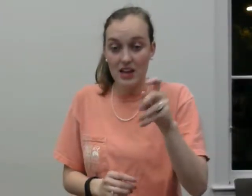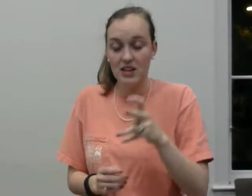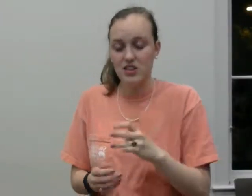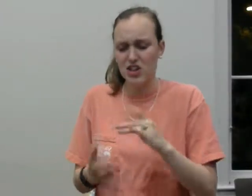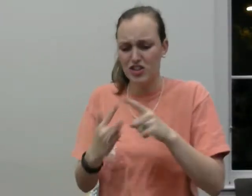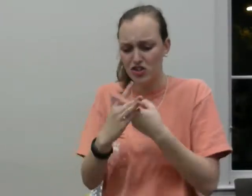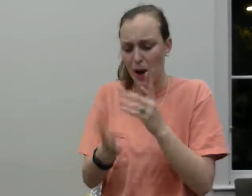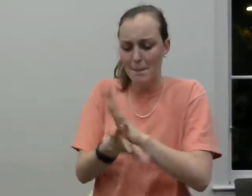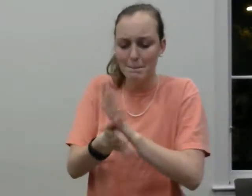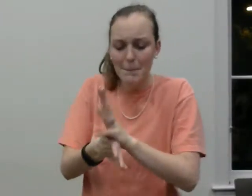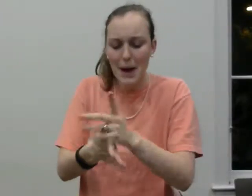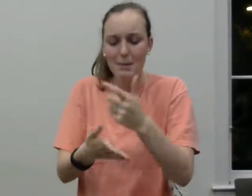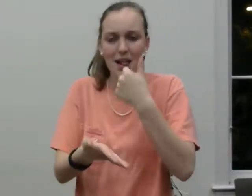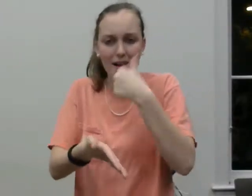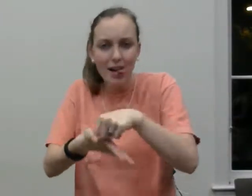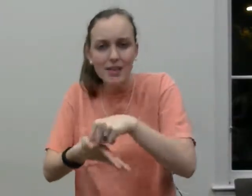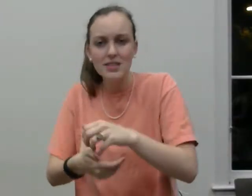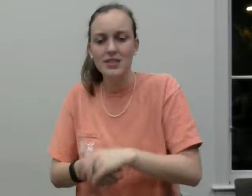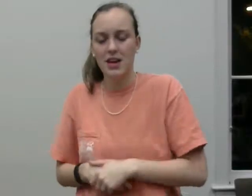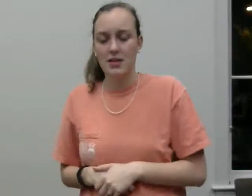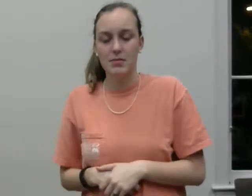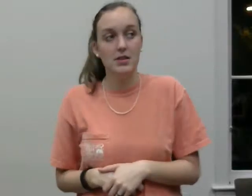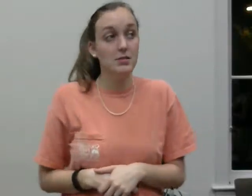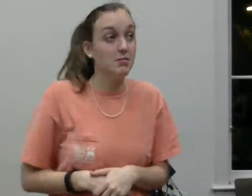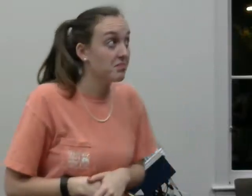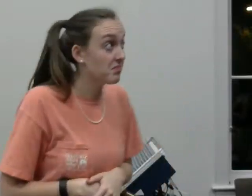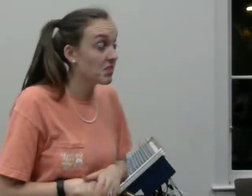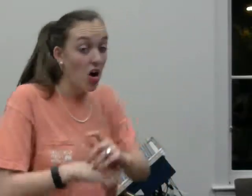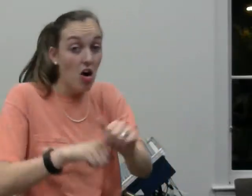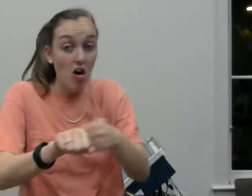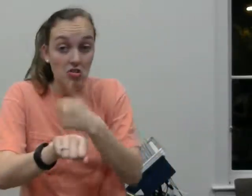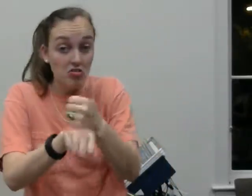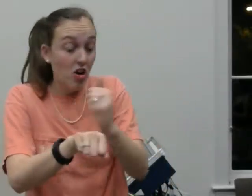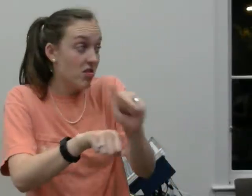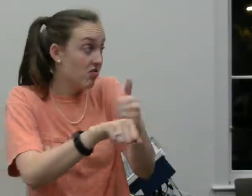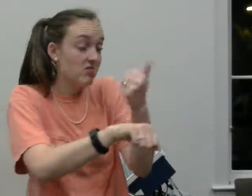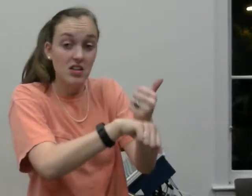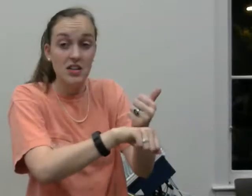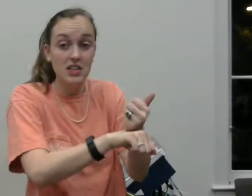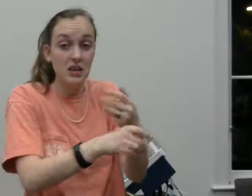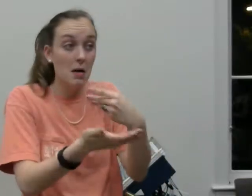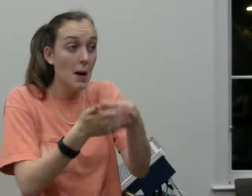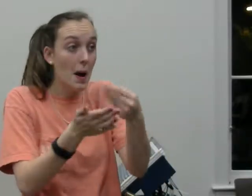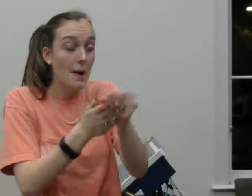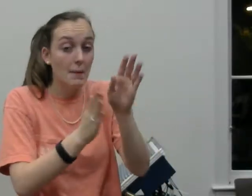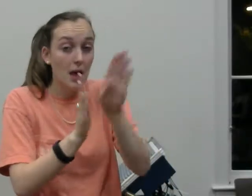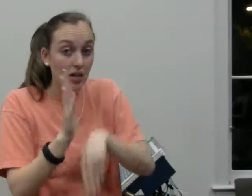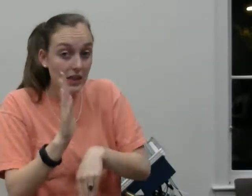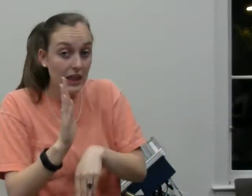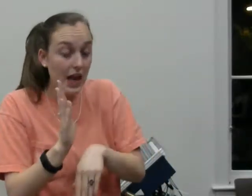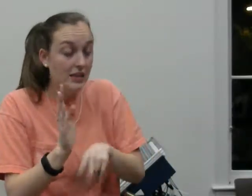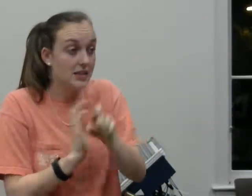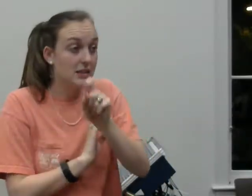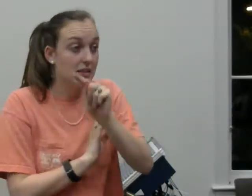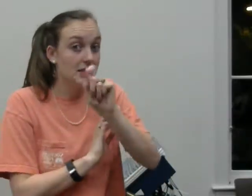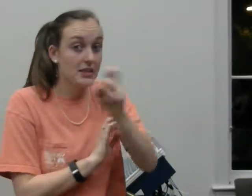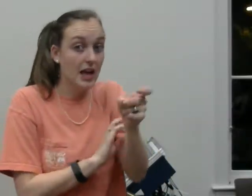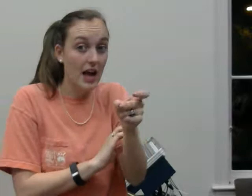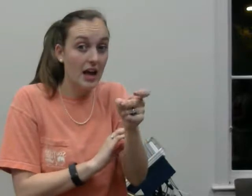representation. Remember, the colonists paid less taxes. People living here paid less taxes than their neighbors in Great Britain. It wasn't that they were asked to